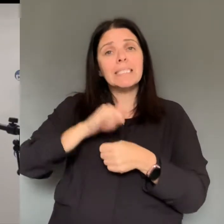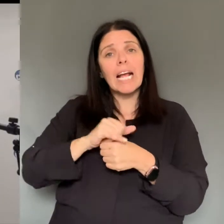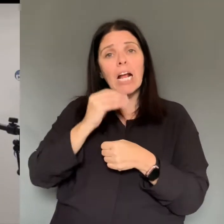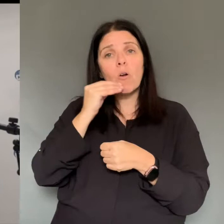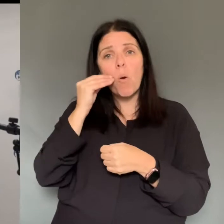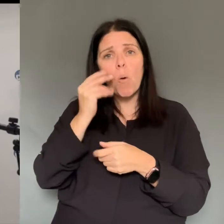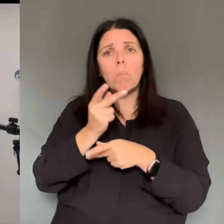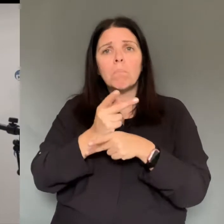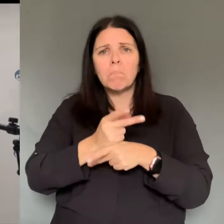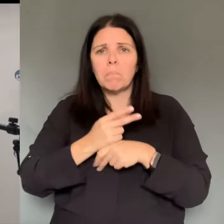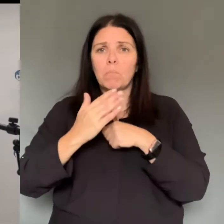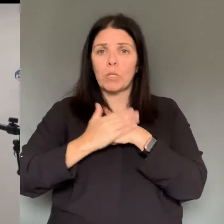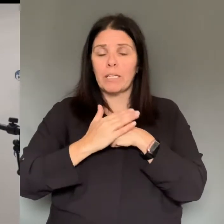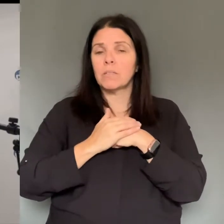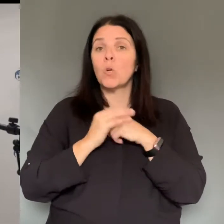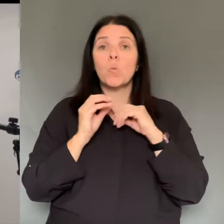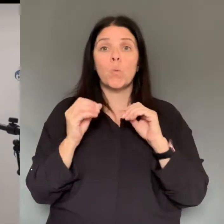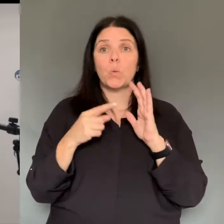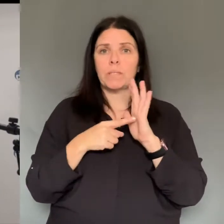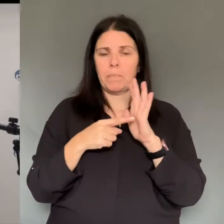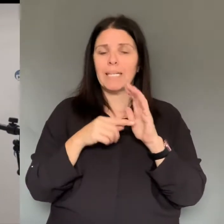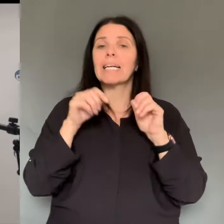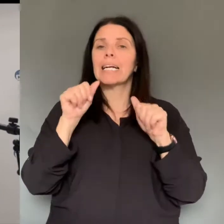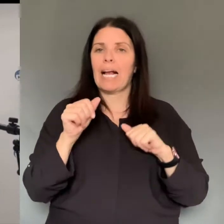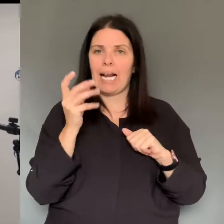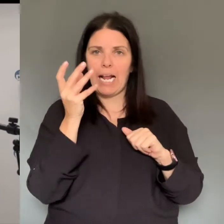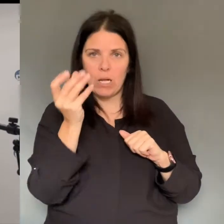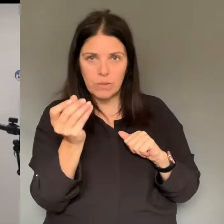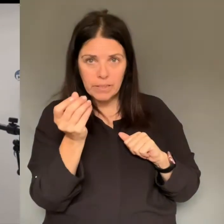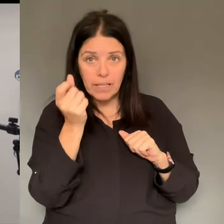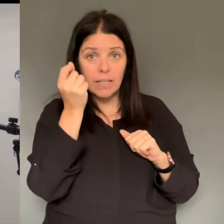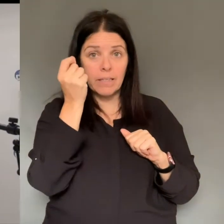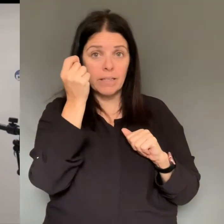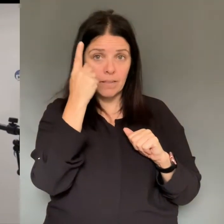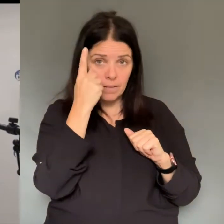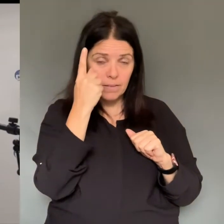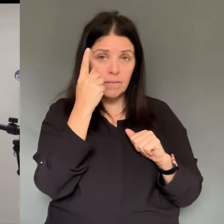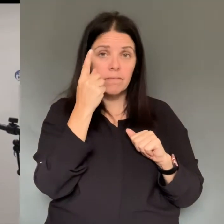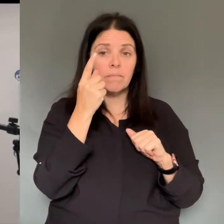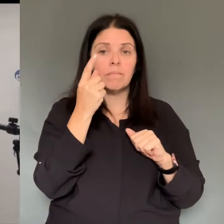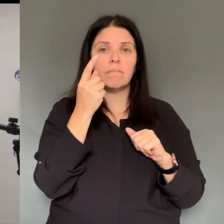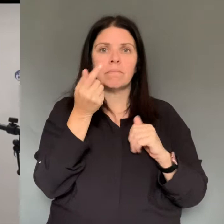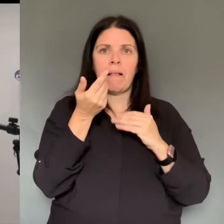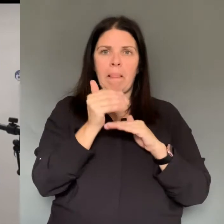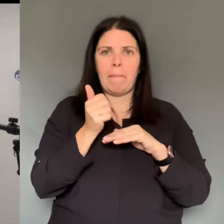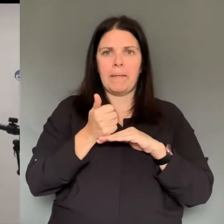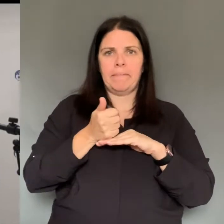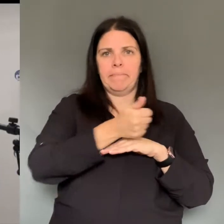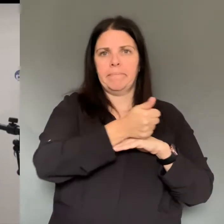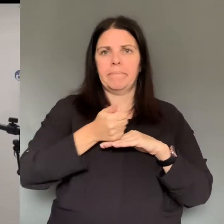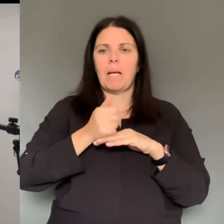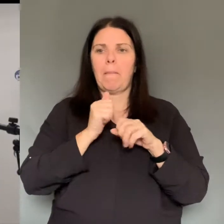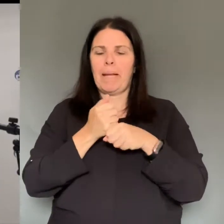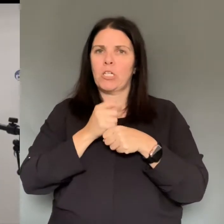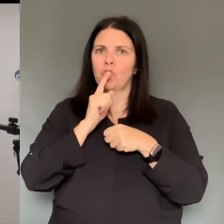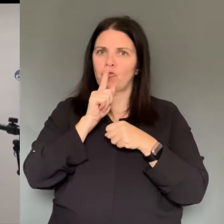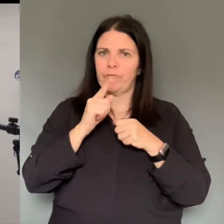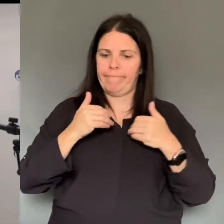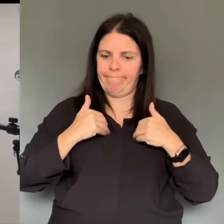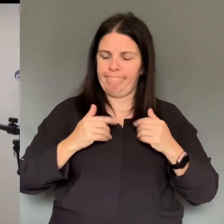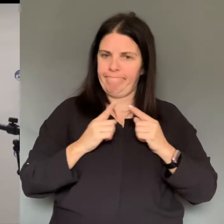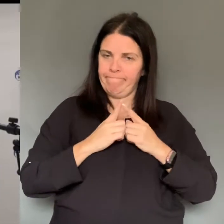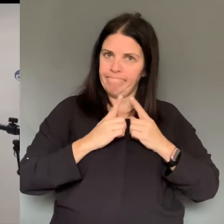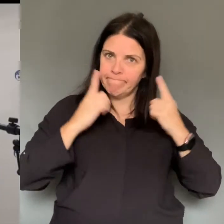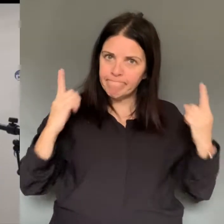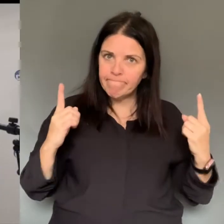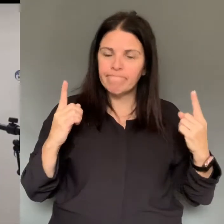staying home as recommended for precautions but have no symptoms, you can go outside, but you can limit your